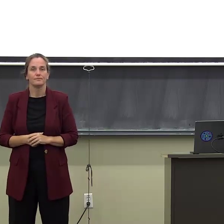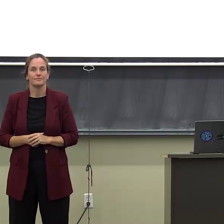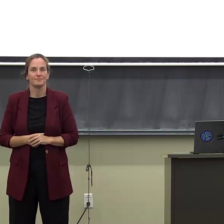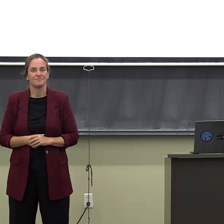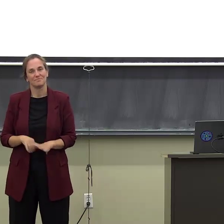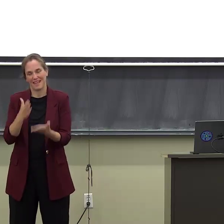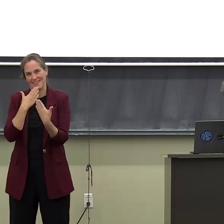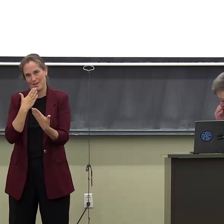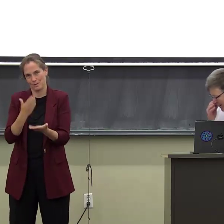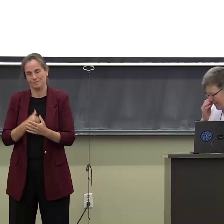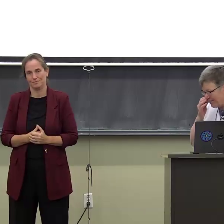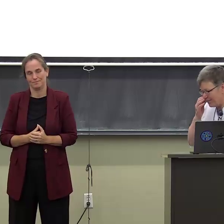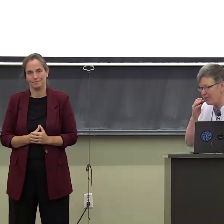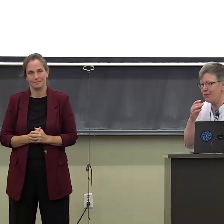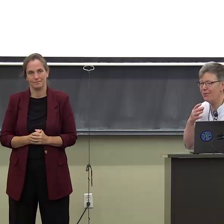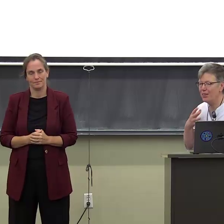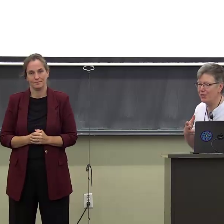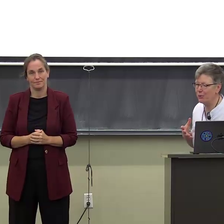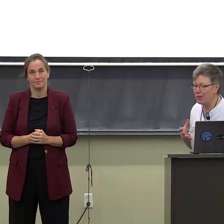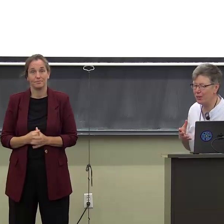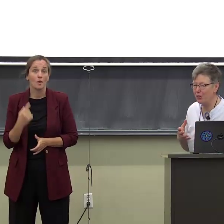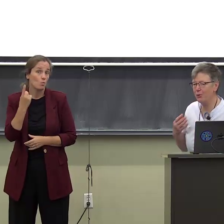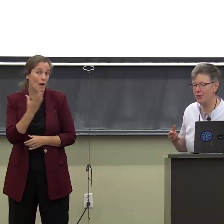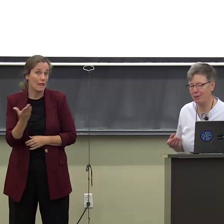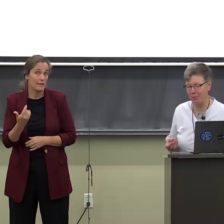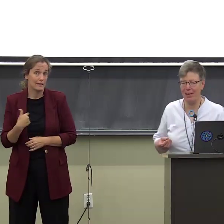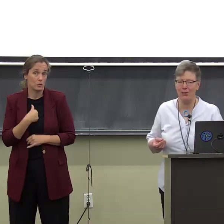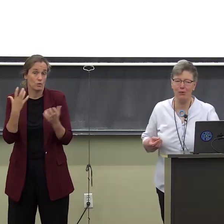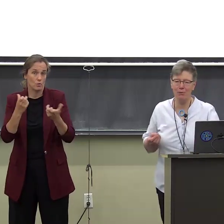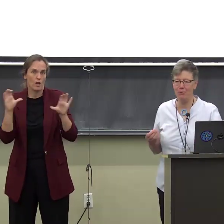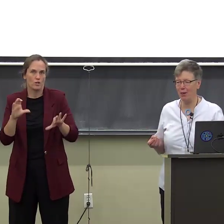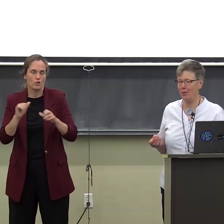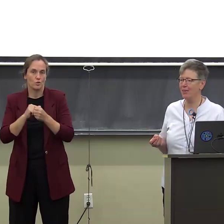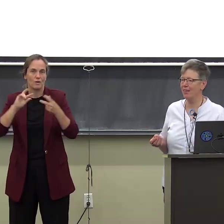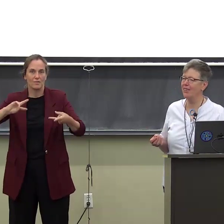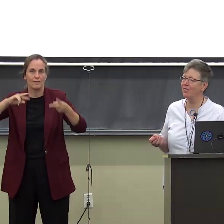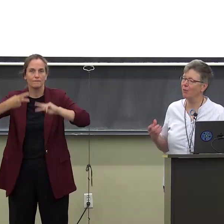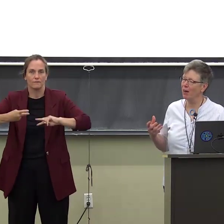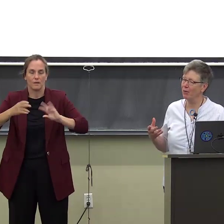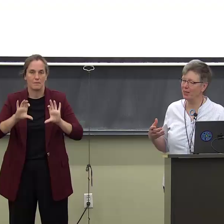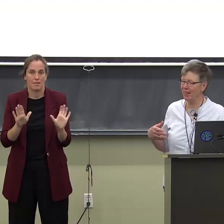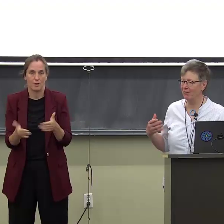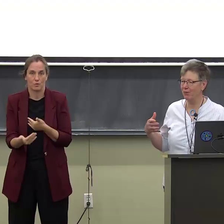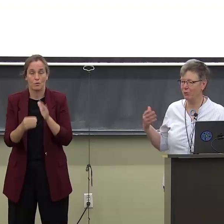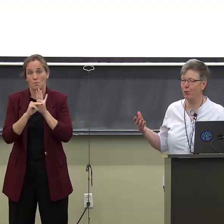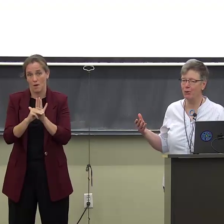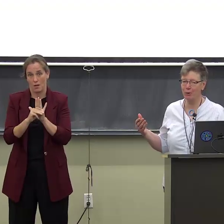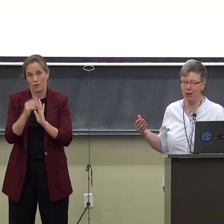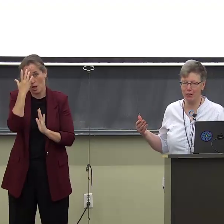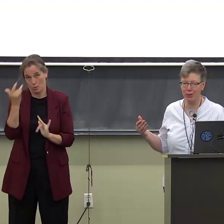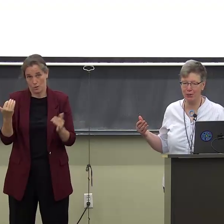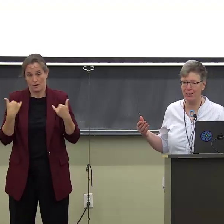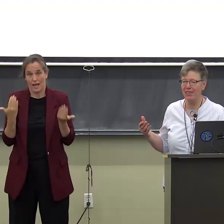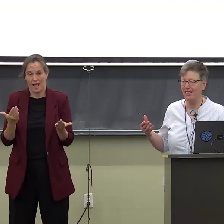Thank you. And one of the things we wanted to do with the flipped classroom model, and why we have this role